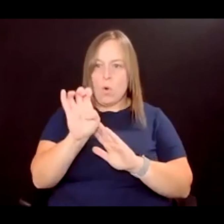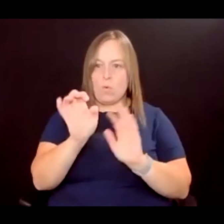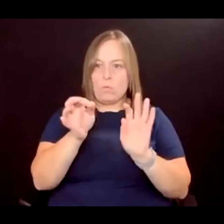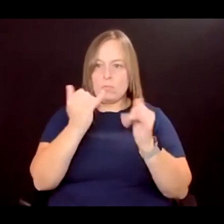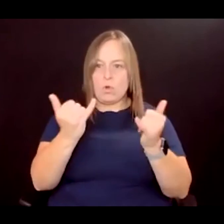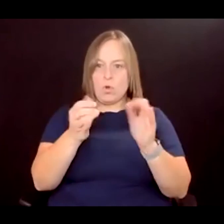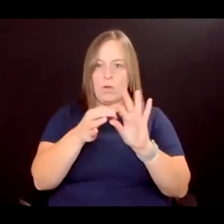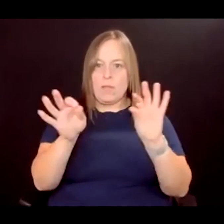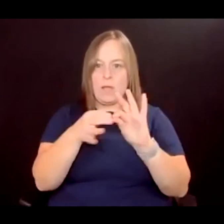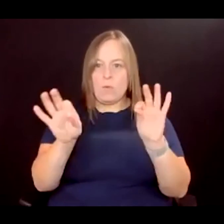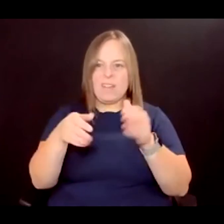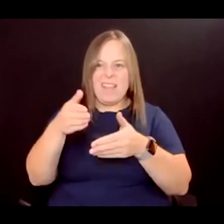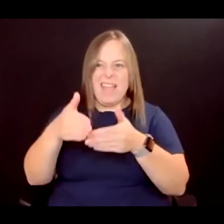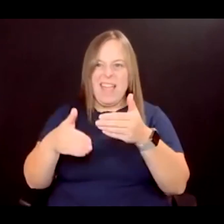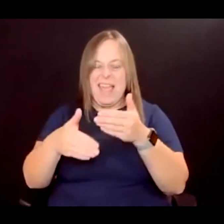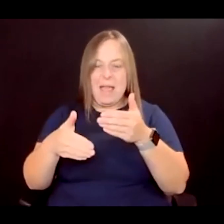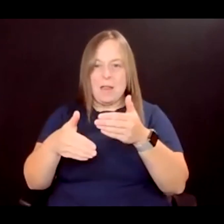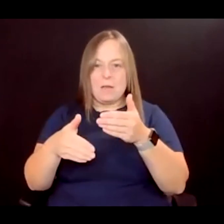here.